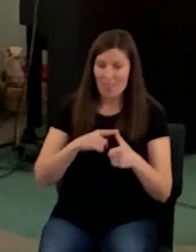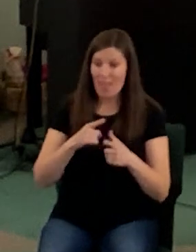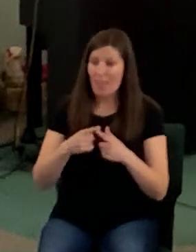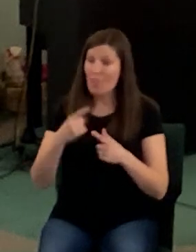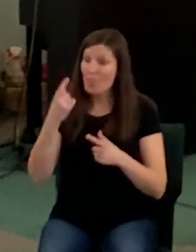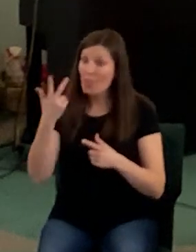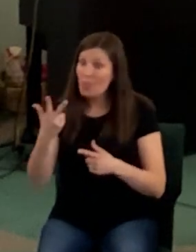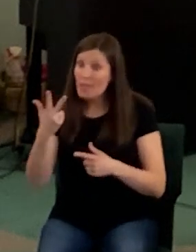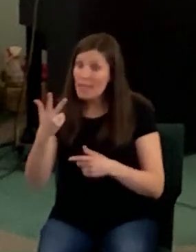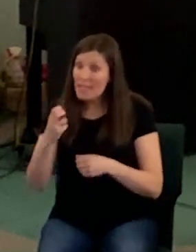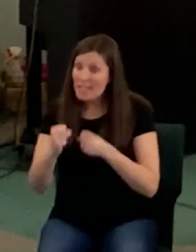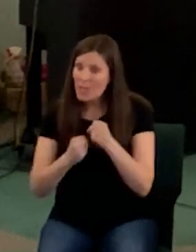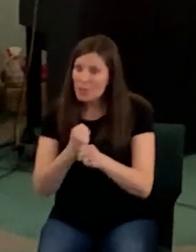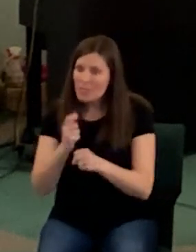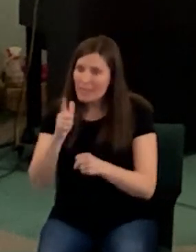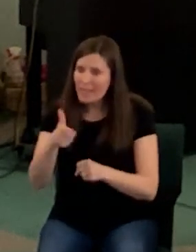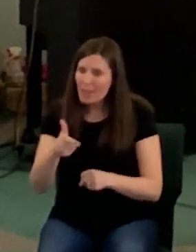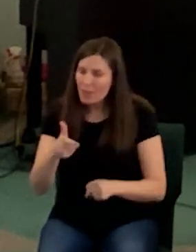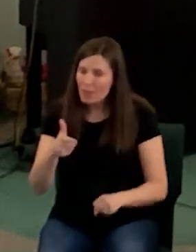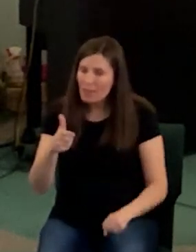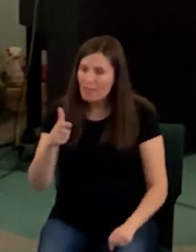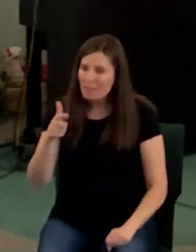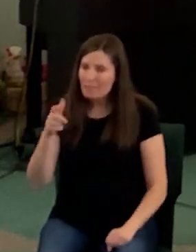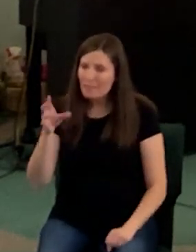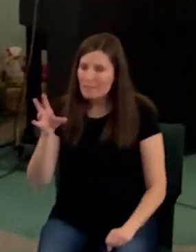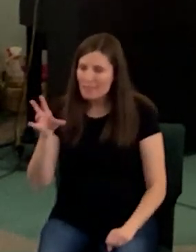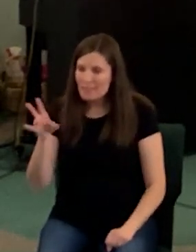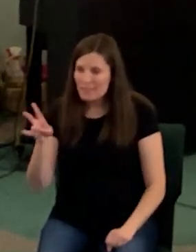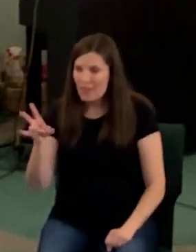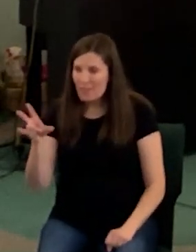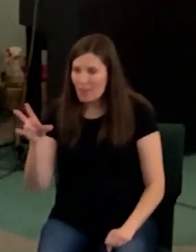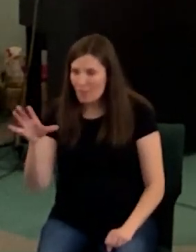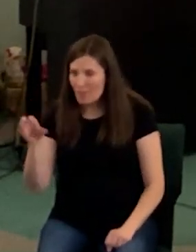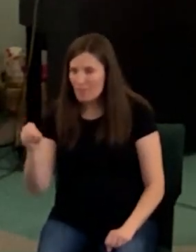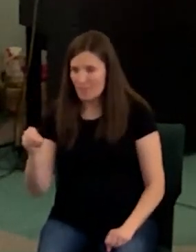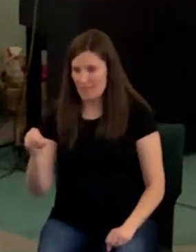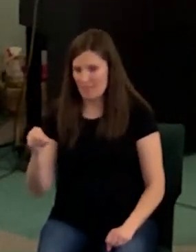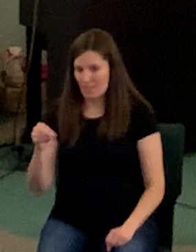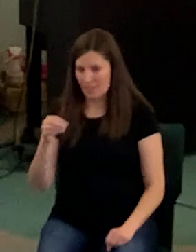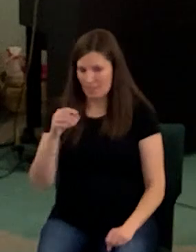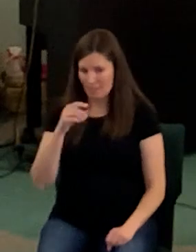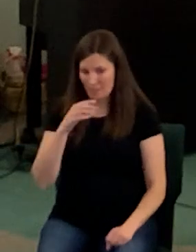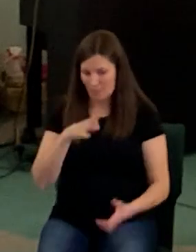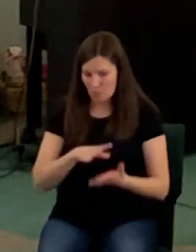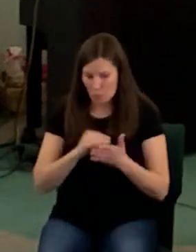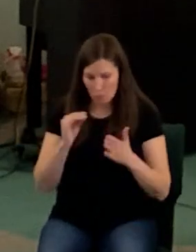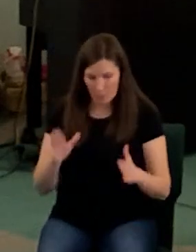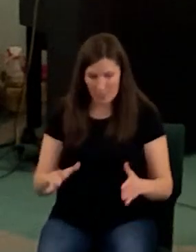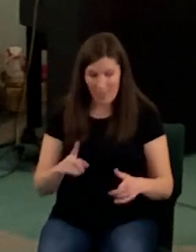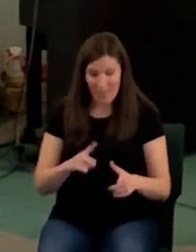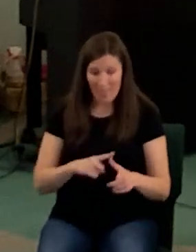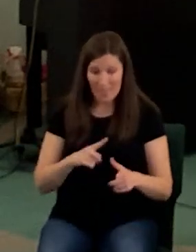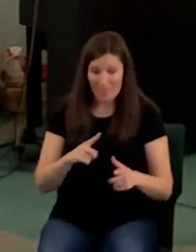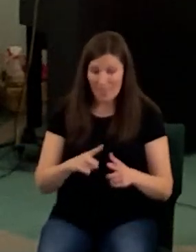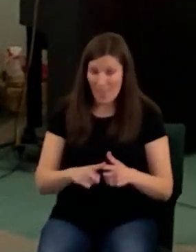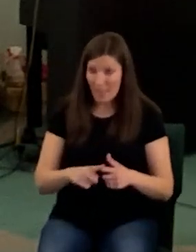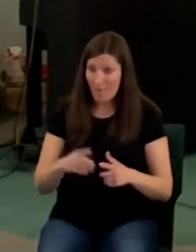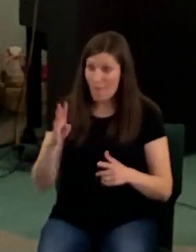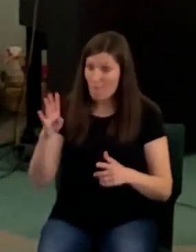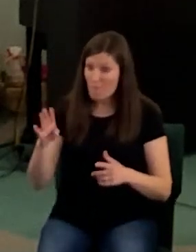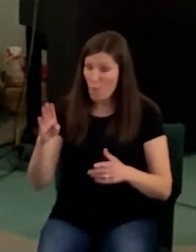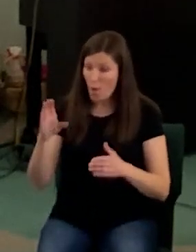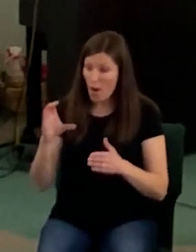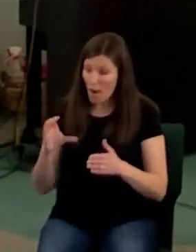250,000 students in the Sunday school classes that Robert Reich started. 31 years later, they had